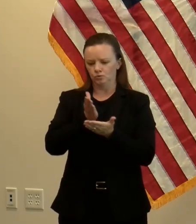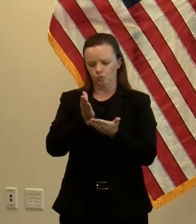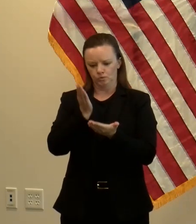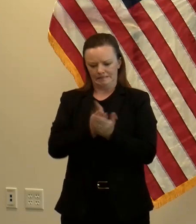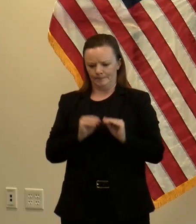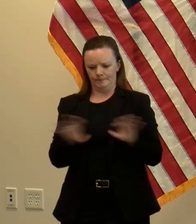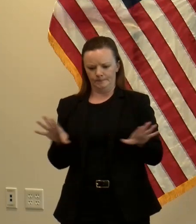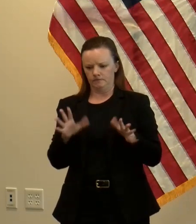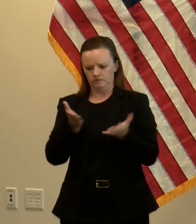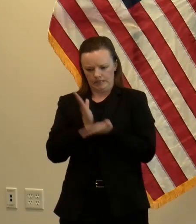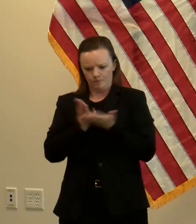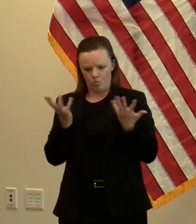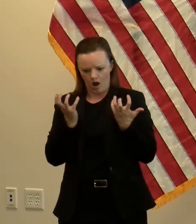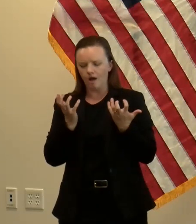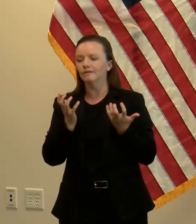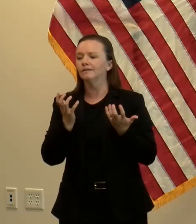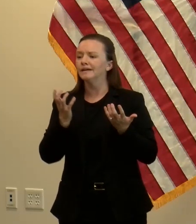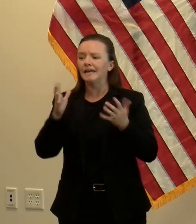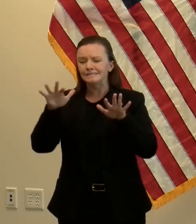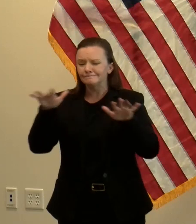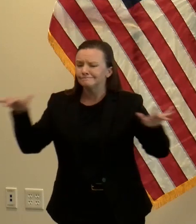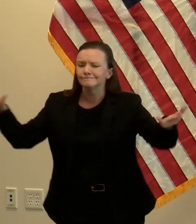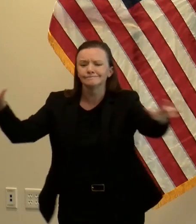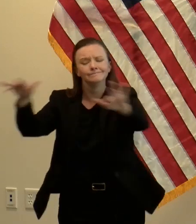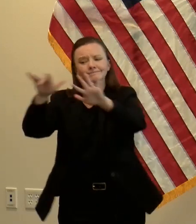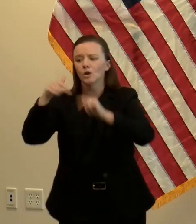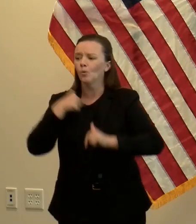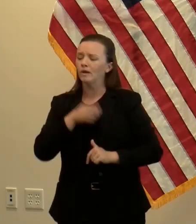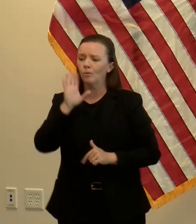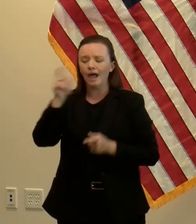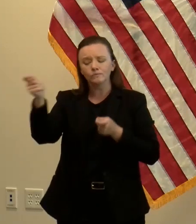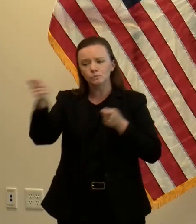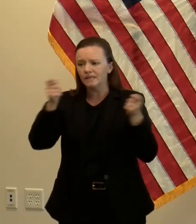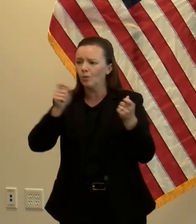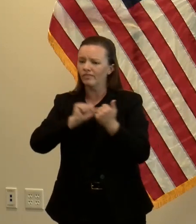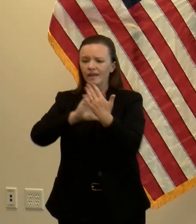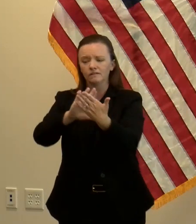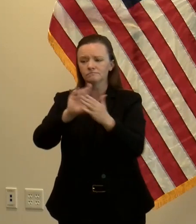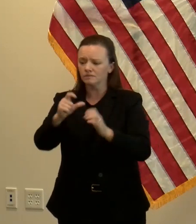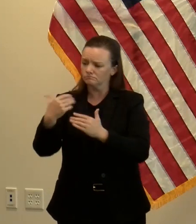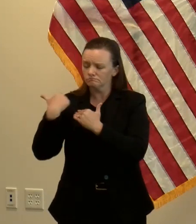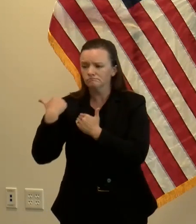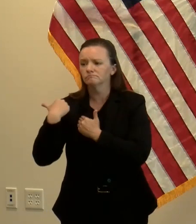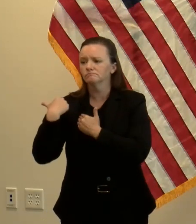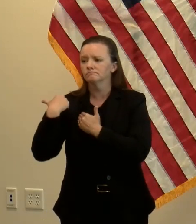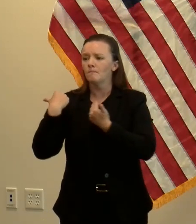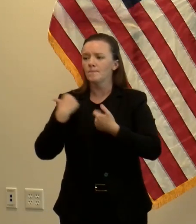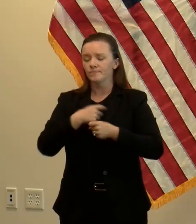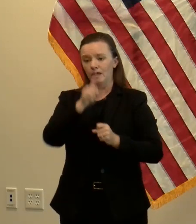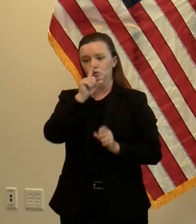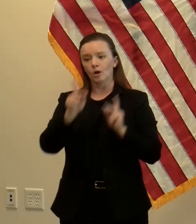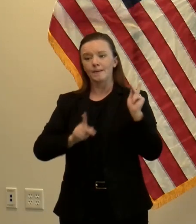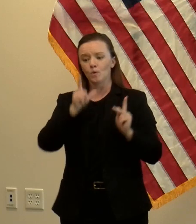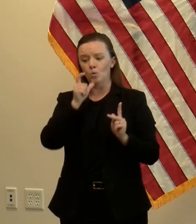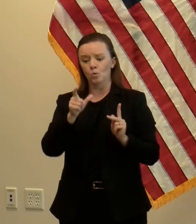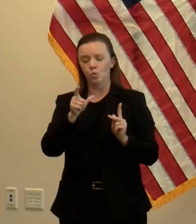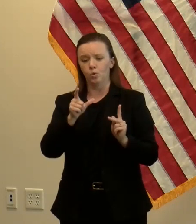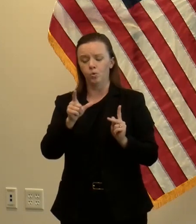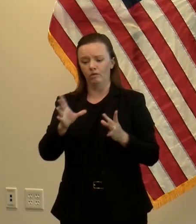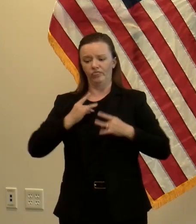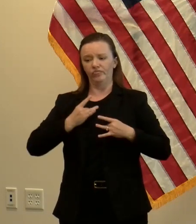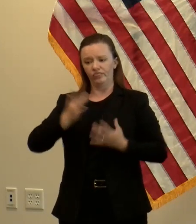it's out there. And it's something that we're going to have to deal with in a way that's responsible to make sure people that contract it and